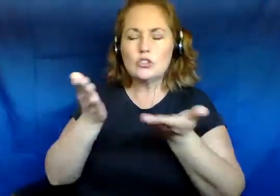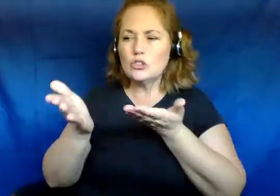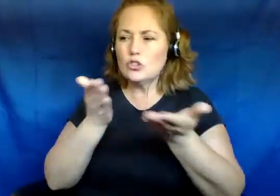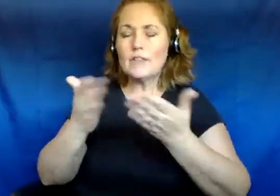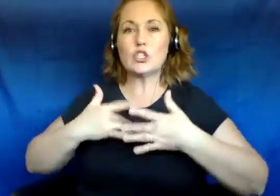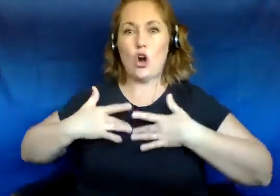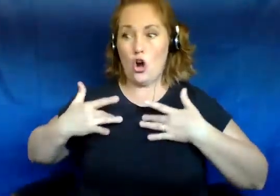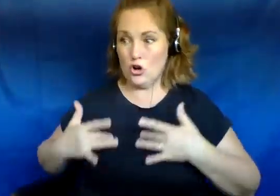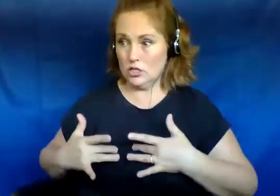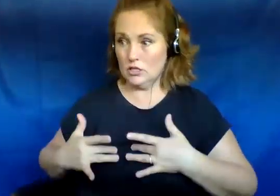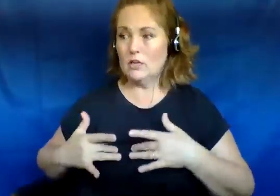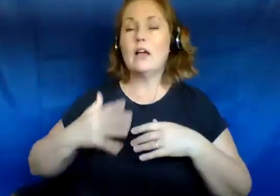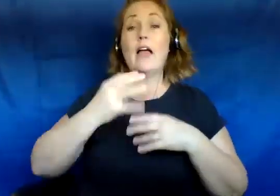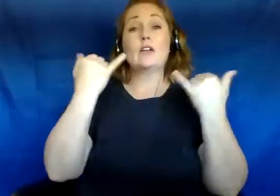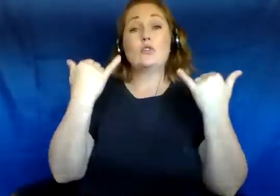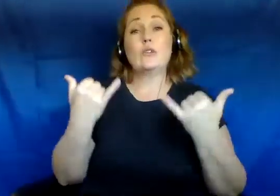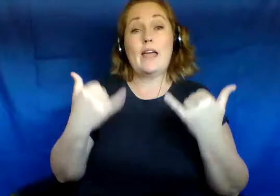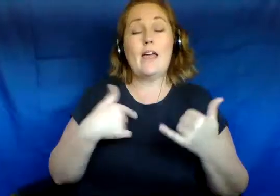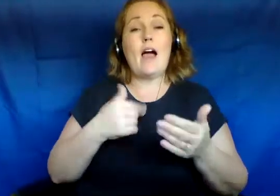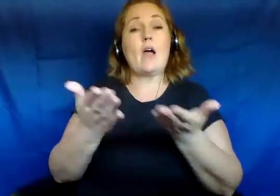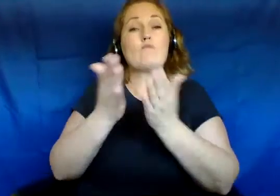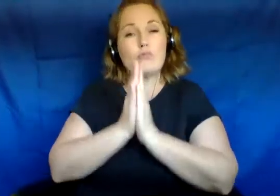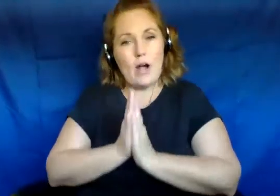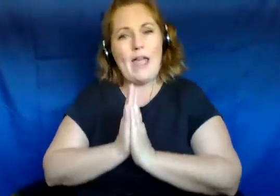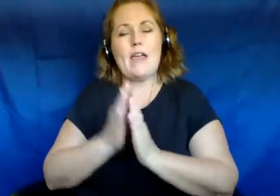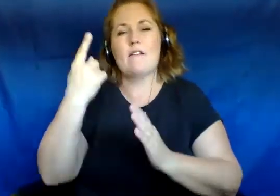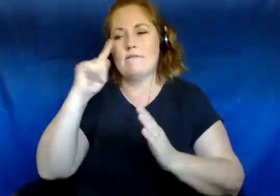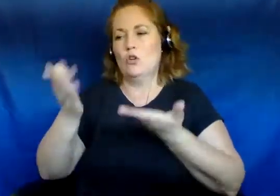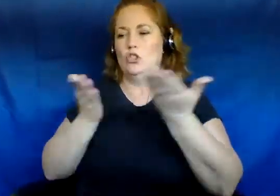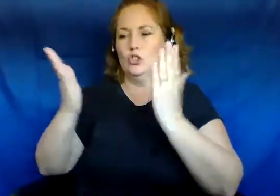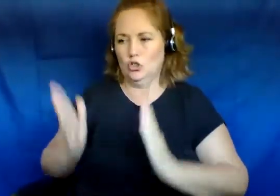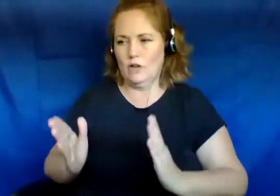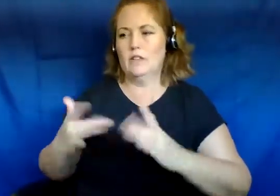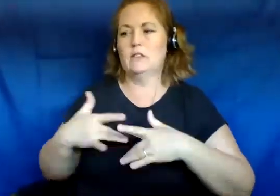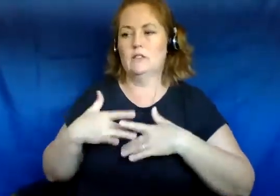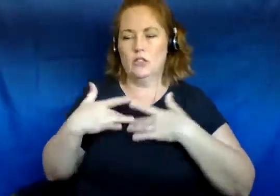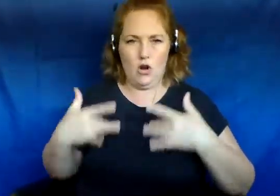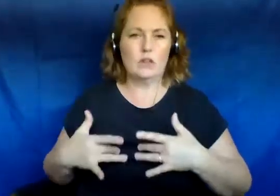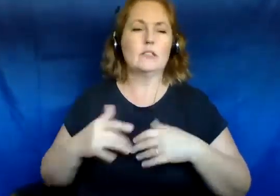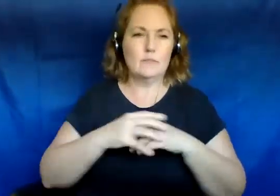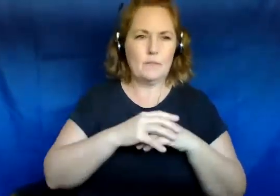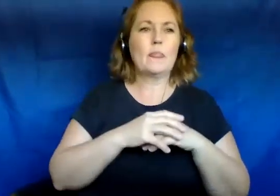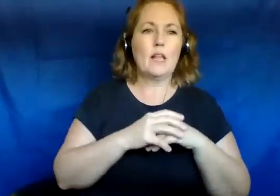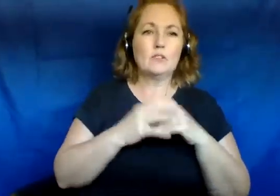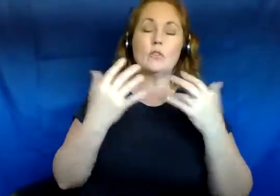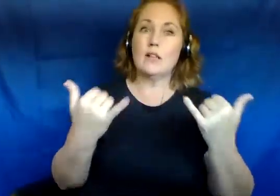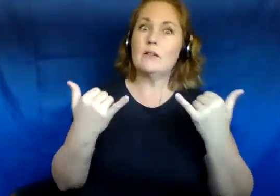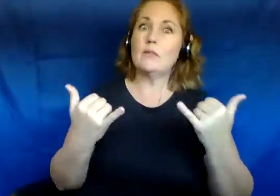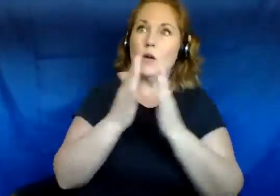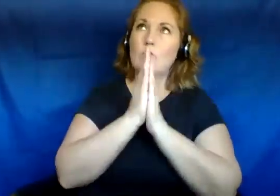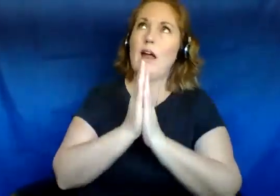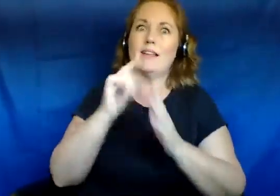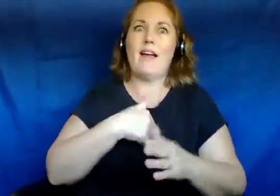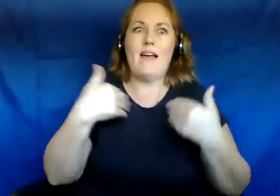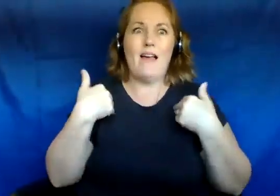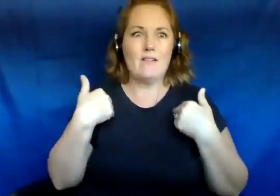heart. And today I pray for a servant's heart. And I am given that servant's heart. And I